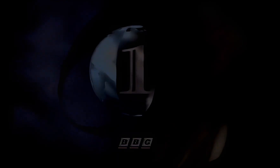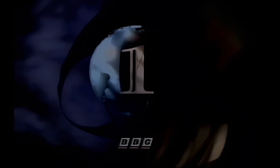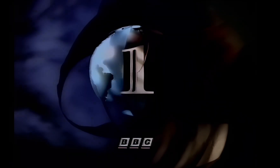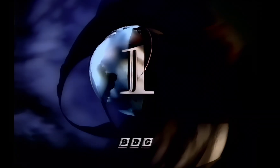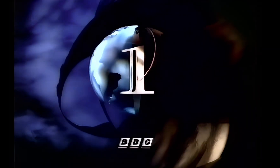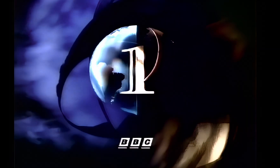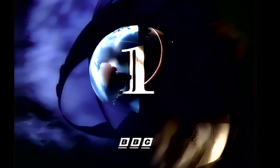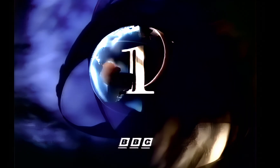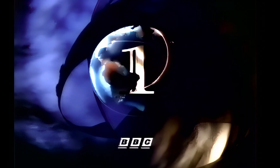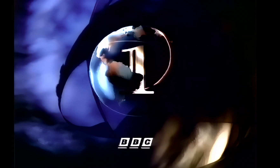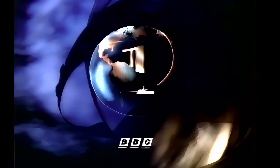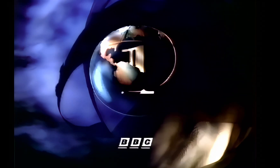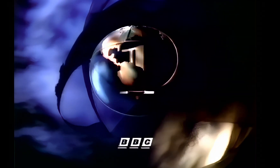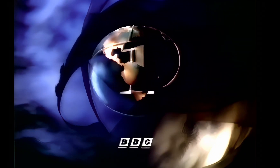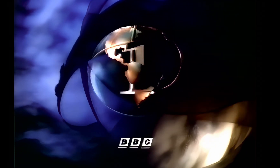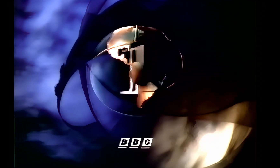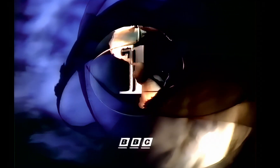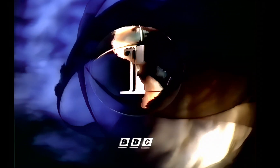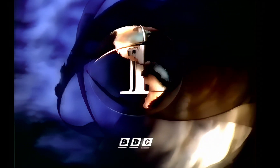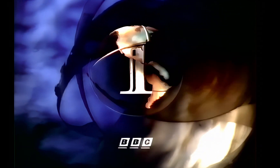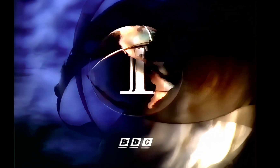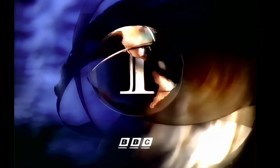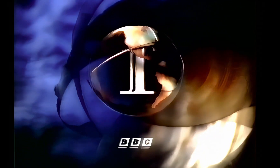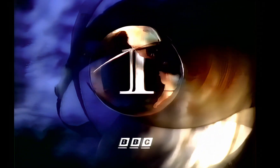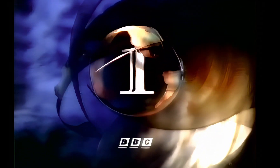That's after this week's shorter than usual edition of See Here.